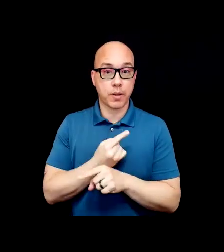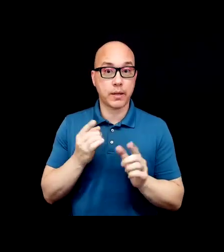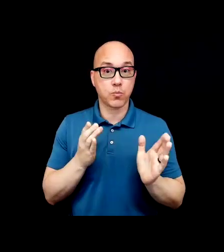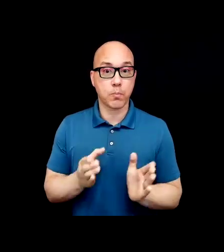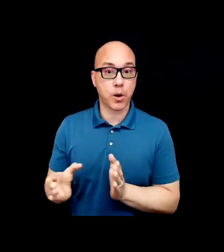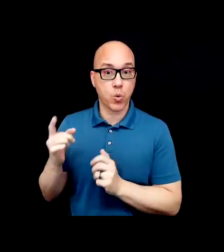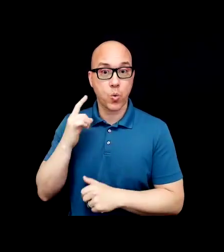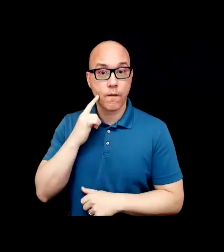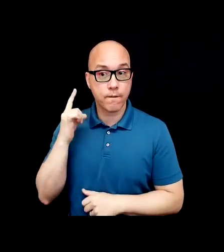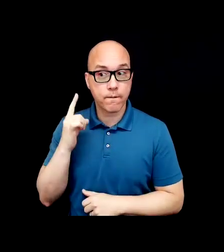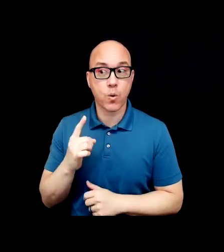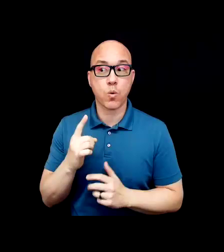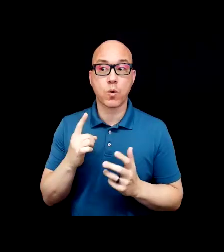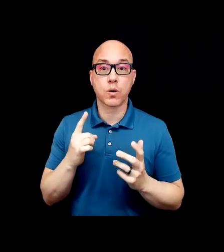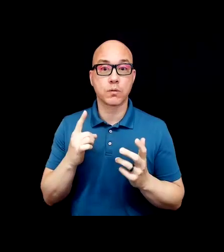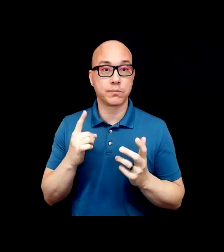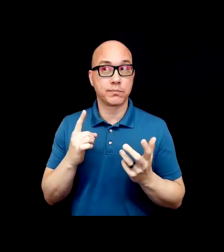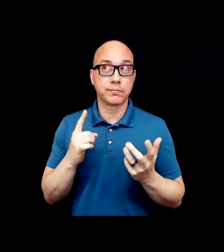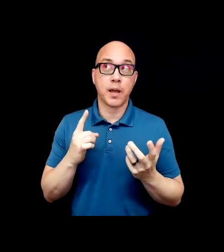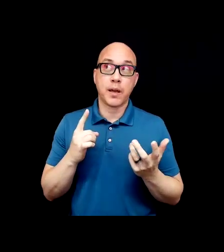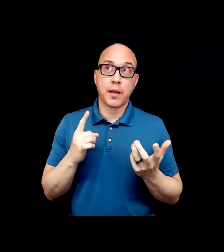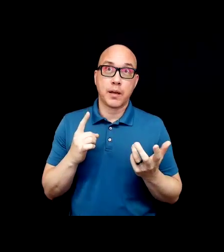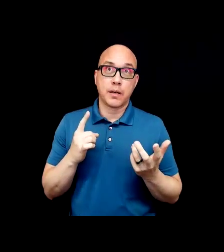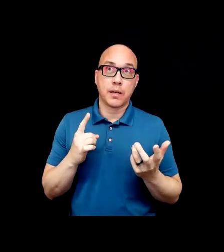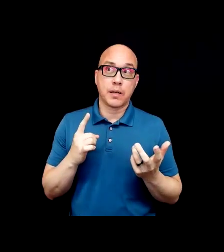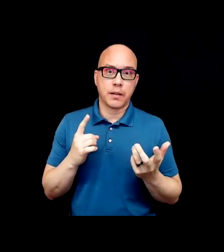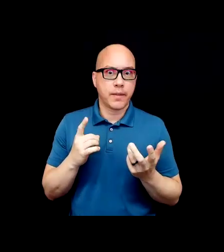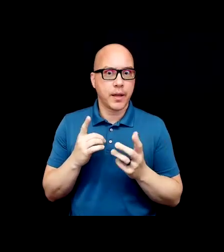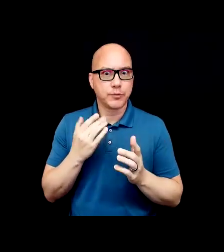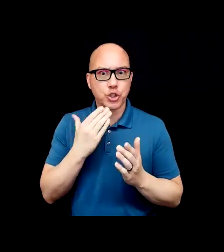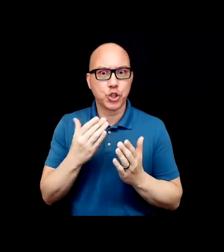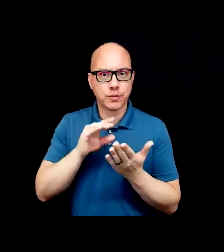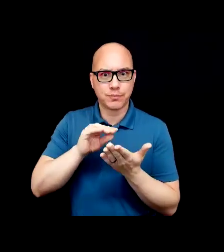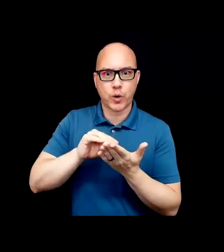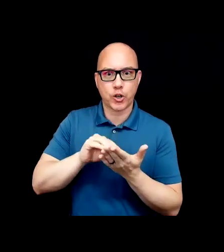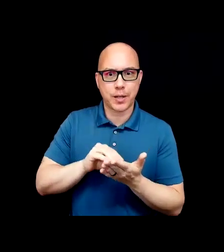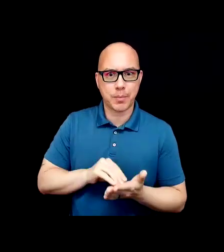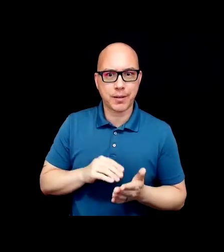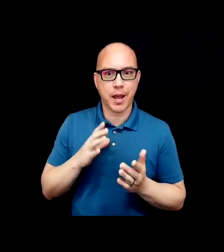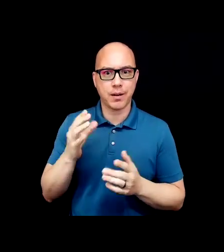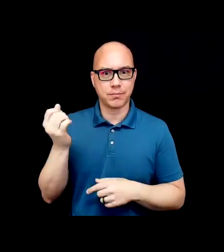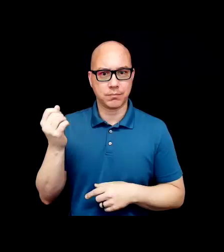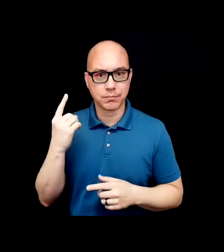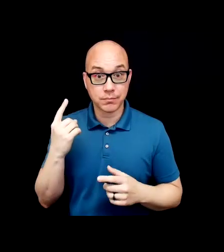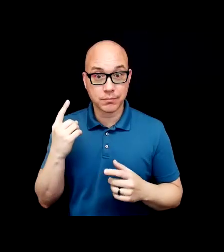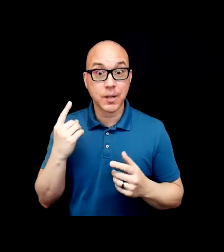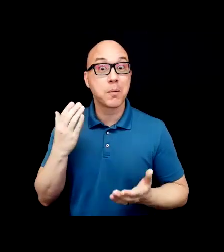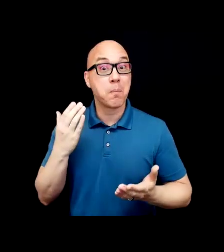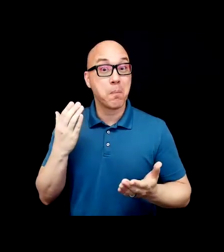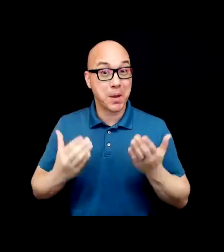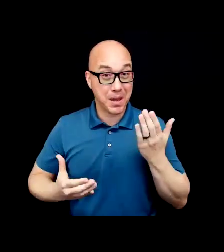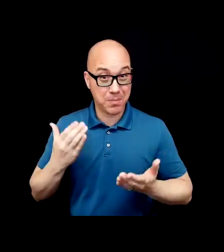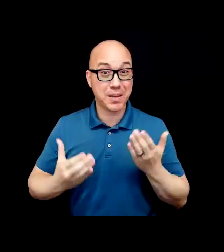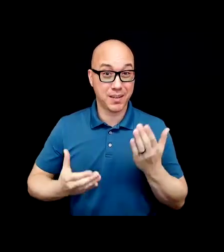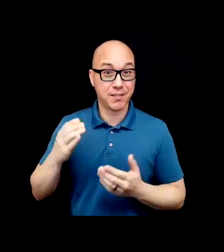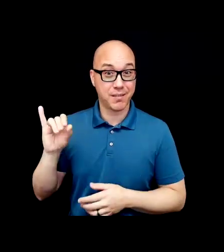your journey for the bomb record keeping and understanding that you may get a letter in the